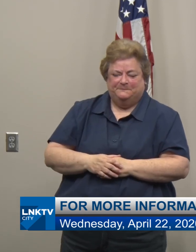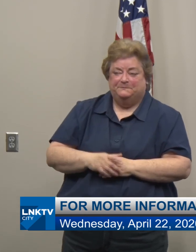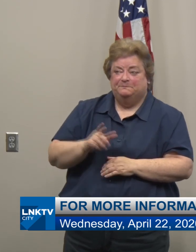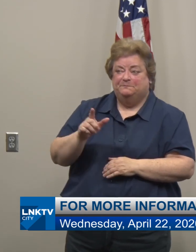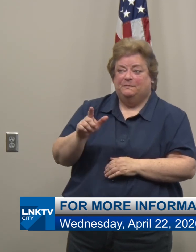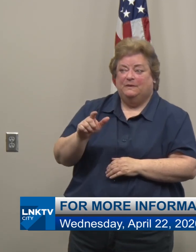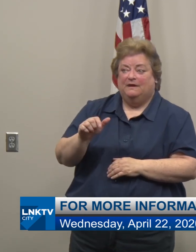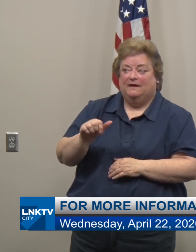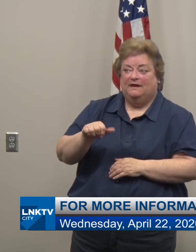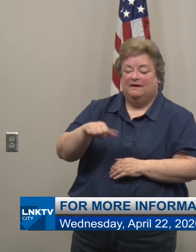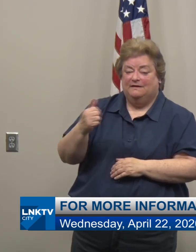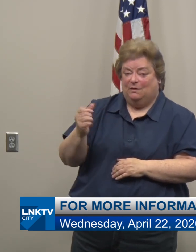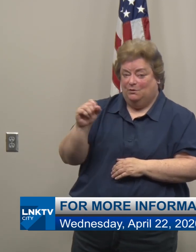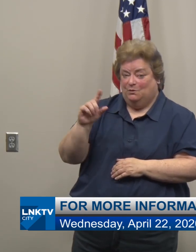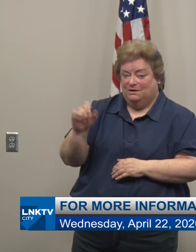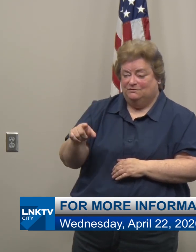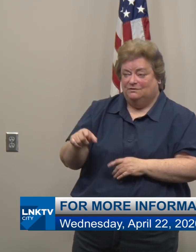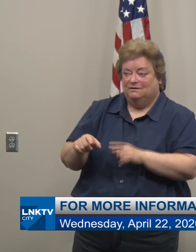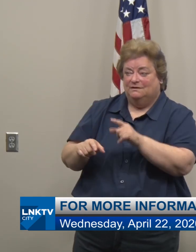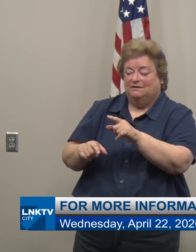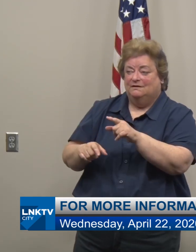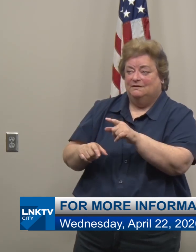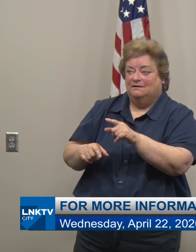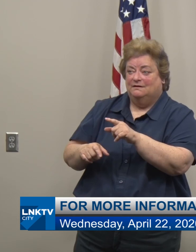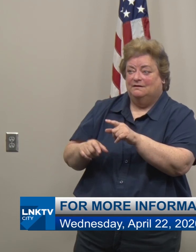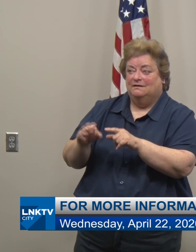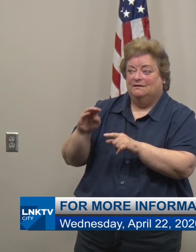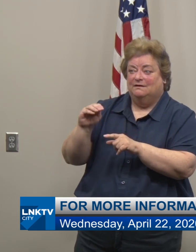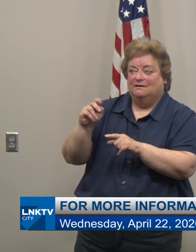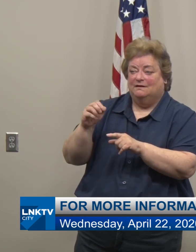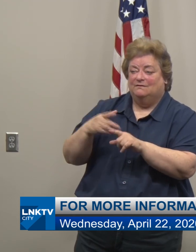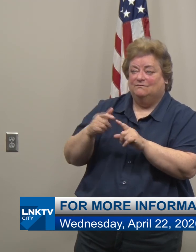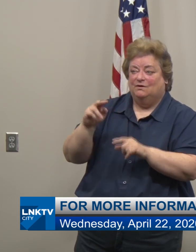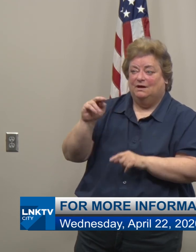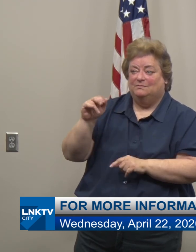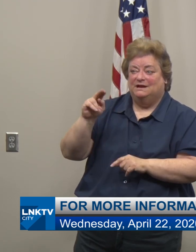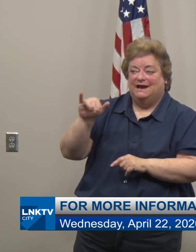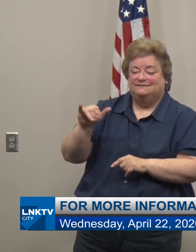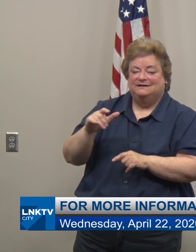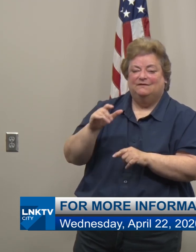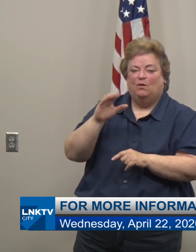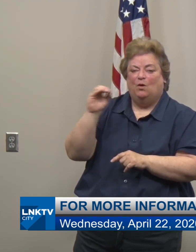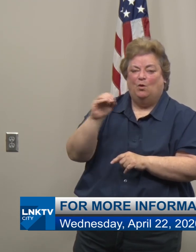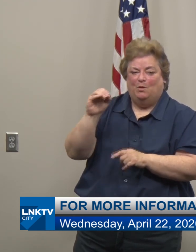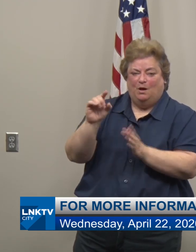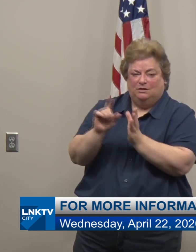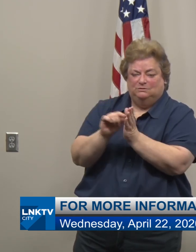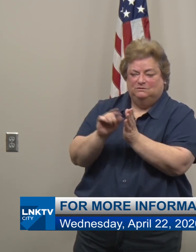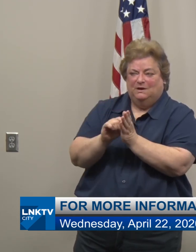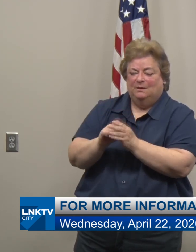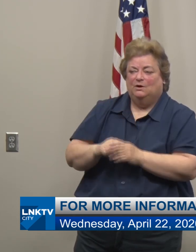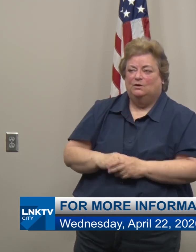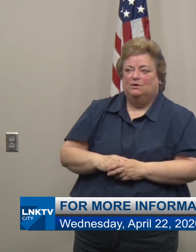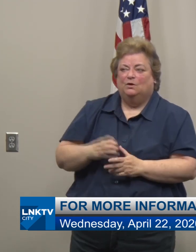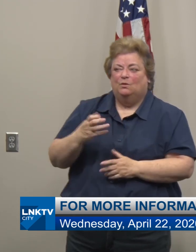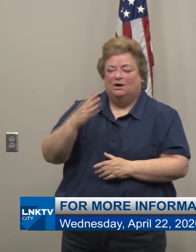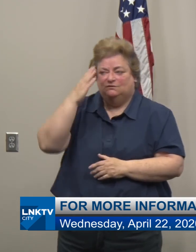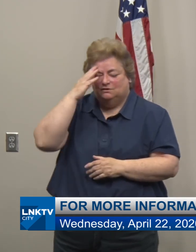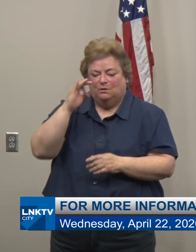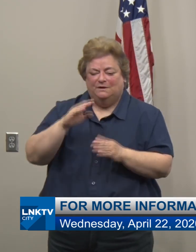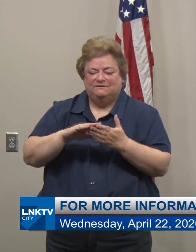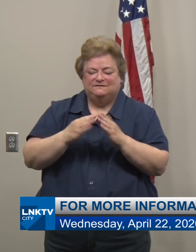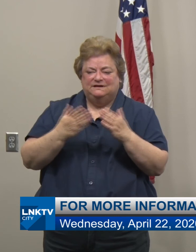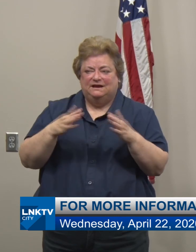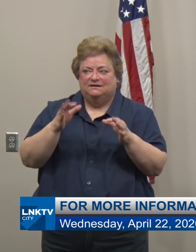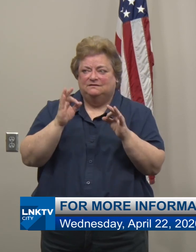Another question? Okay, this is a question for Mayor from Nancy at the Omaha World Herald. Okay. You'd like to know if the city has made